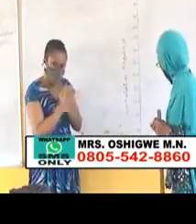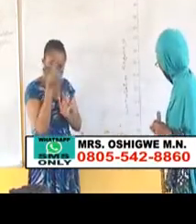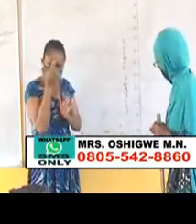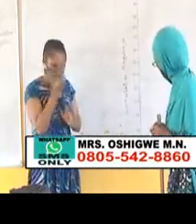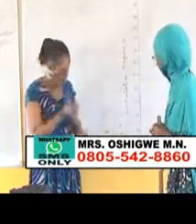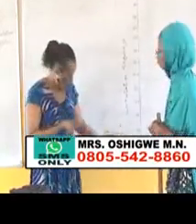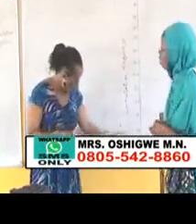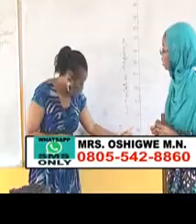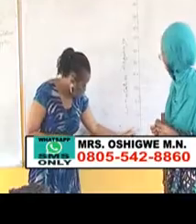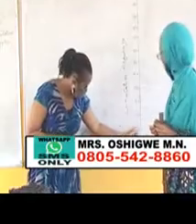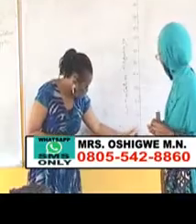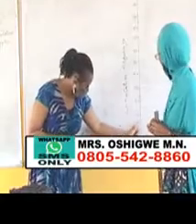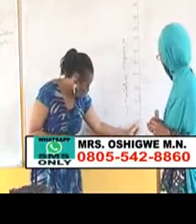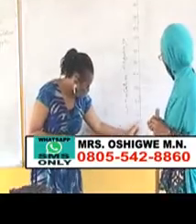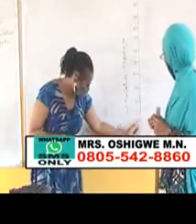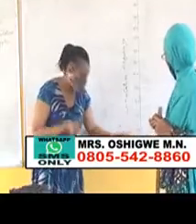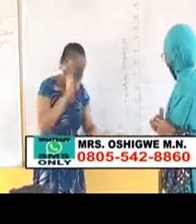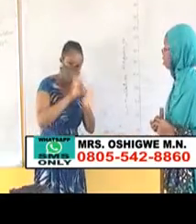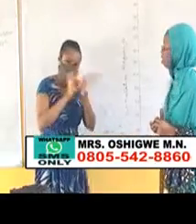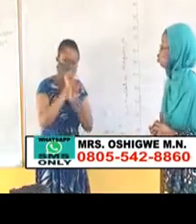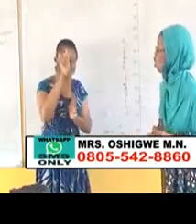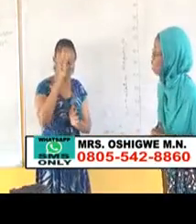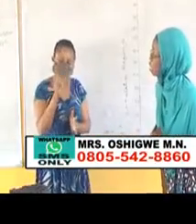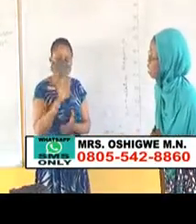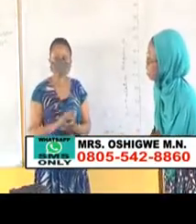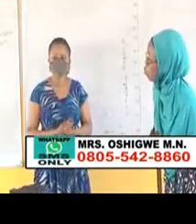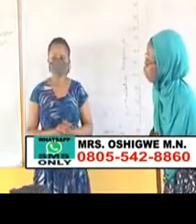Then when the cumulative frequency is